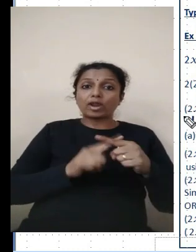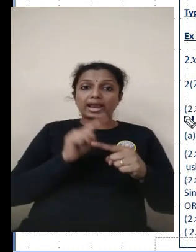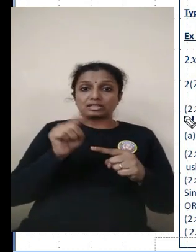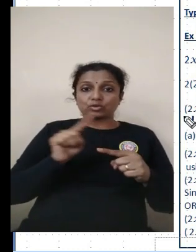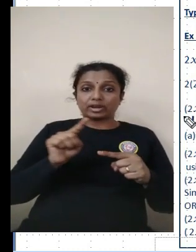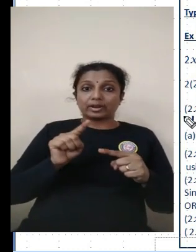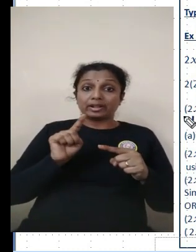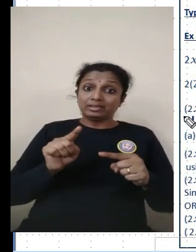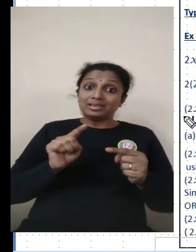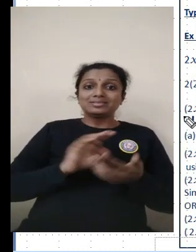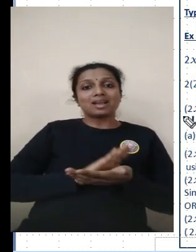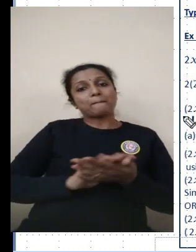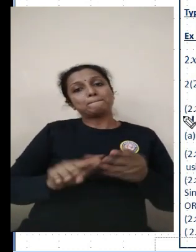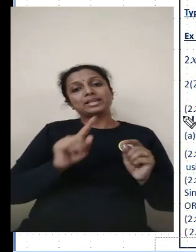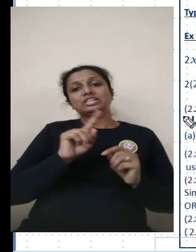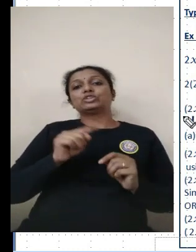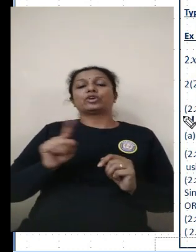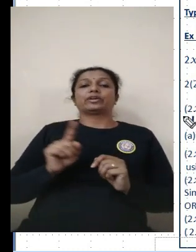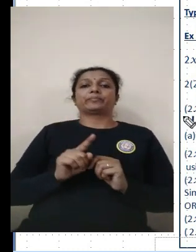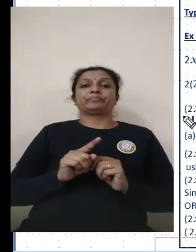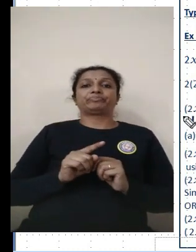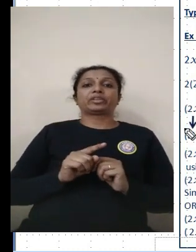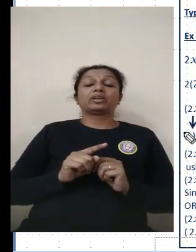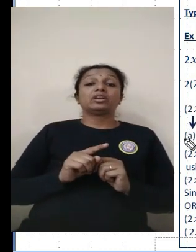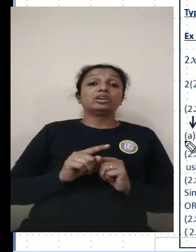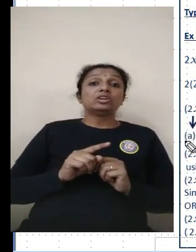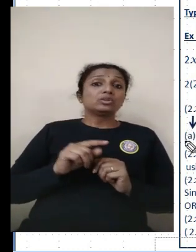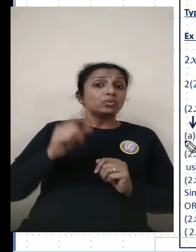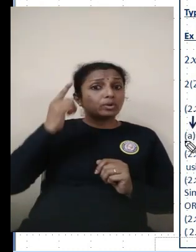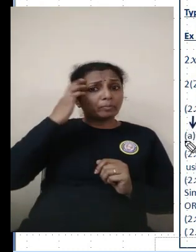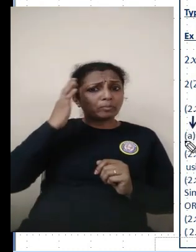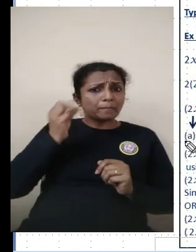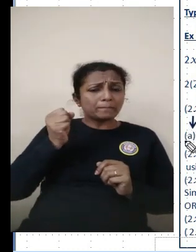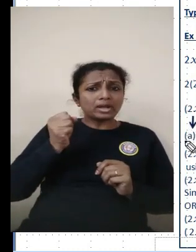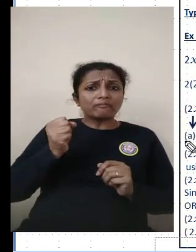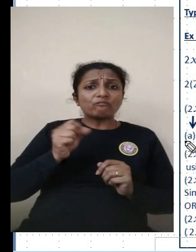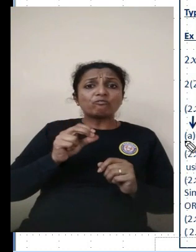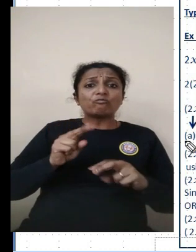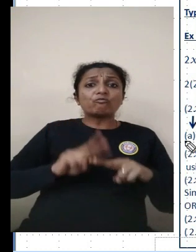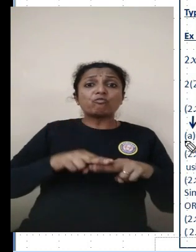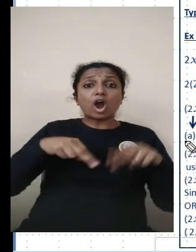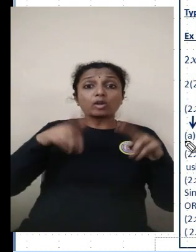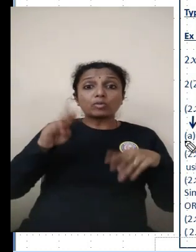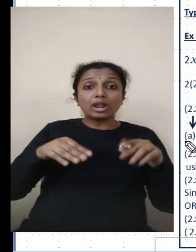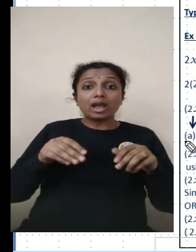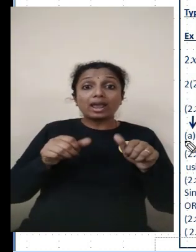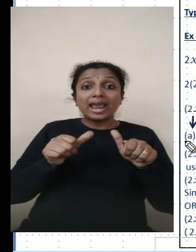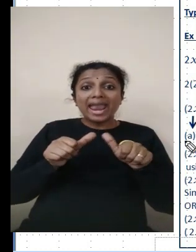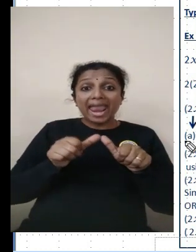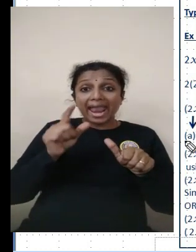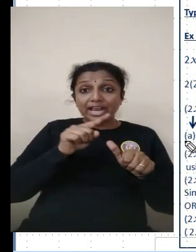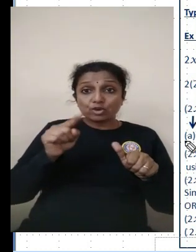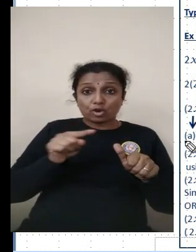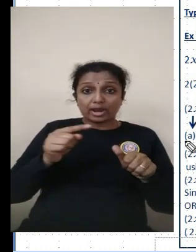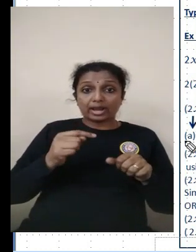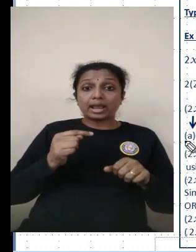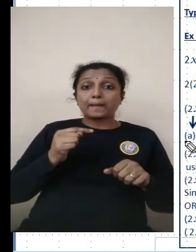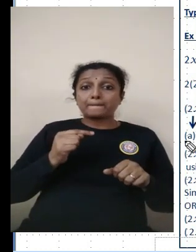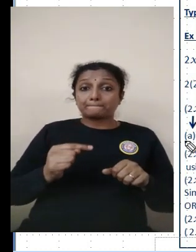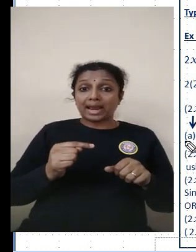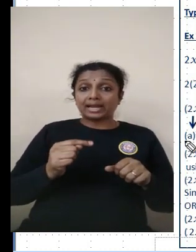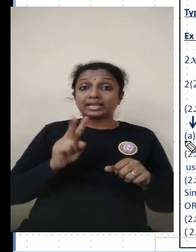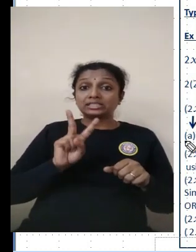squared. Okay. And it can be written as a squared minus 2ab plus b squared